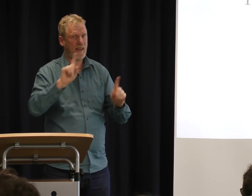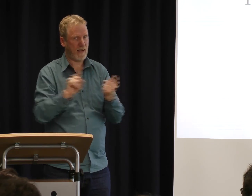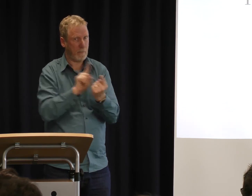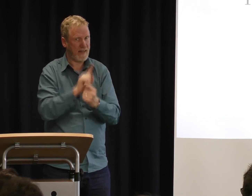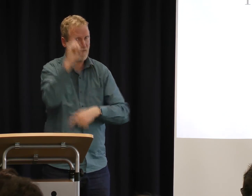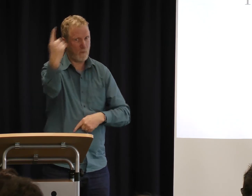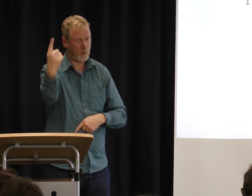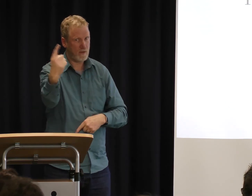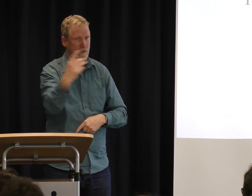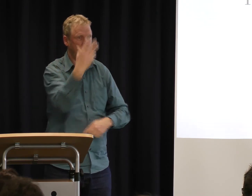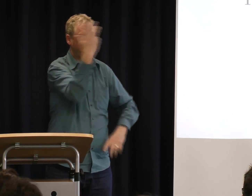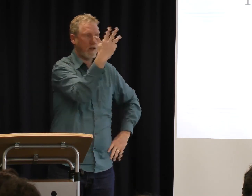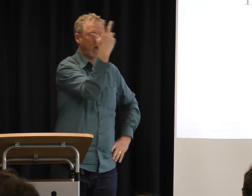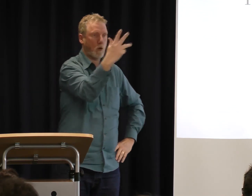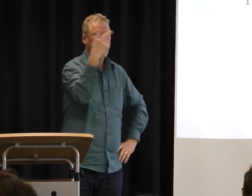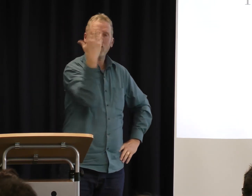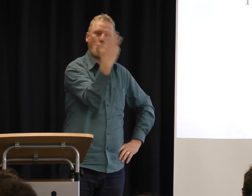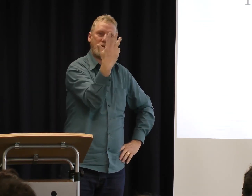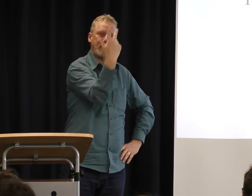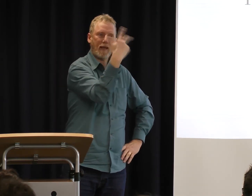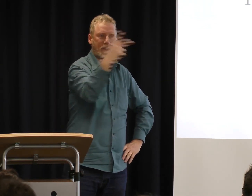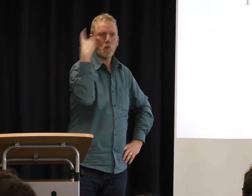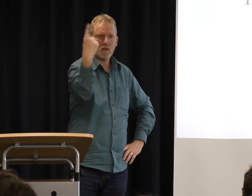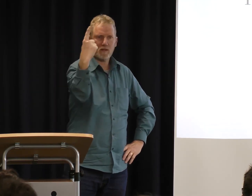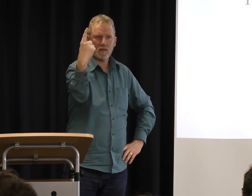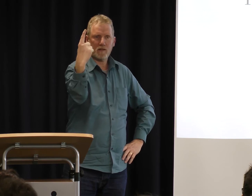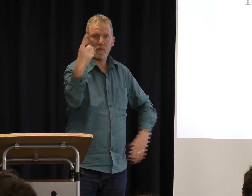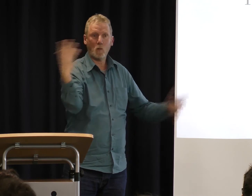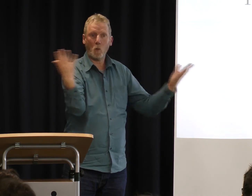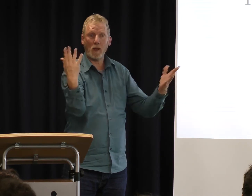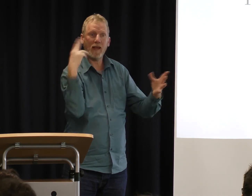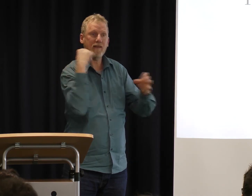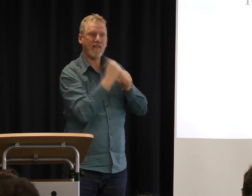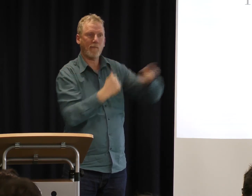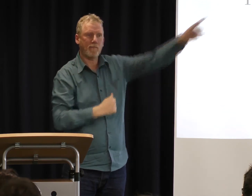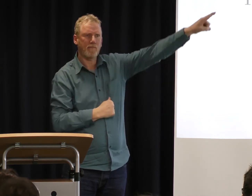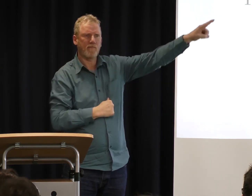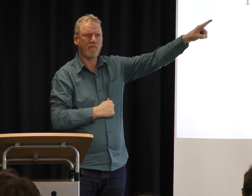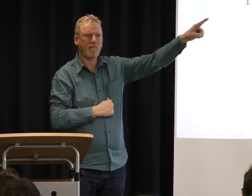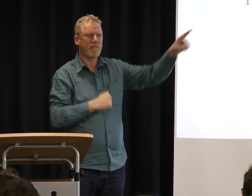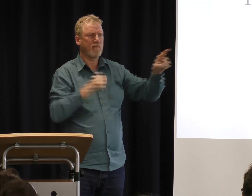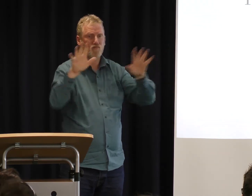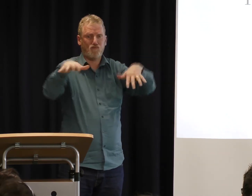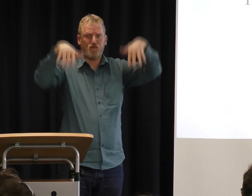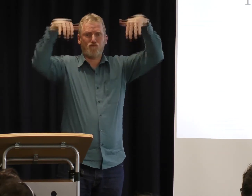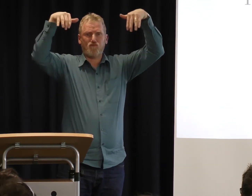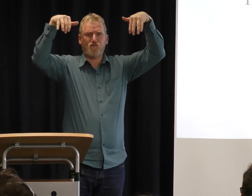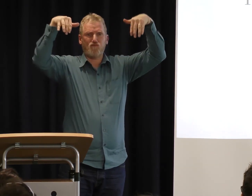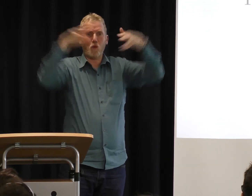of his particular skills. So the first meeting I had with him was in 1981 at the Deaf Society at Jolimont,